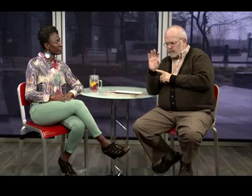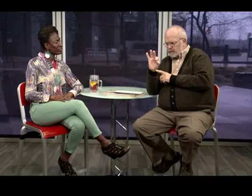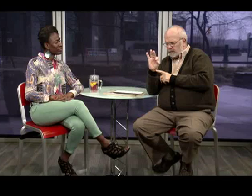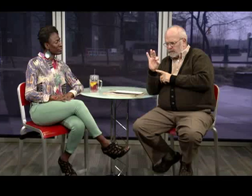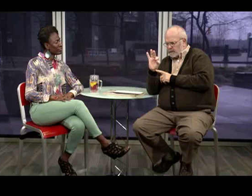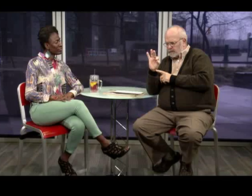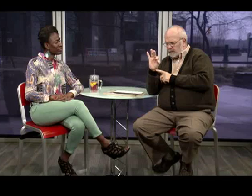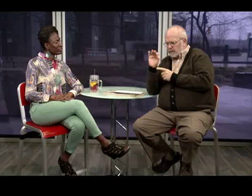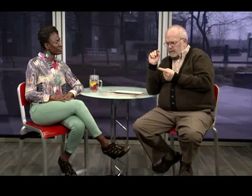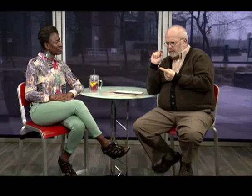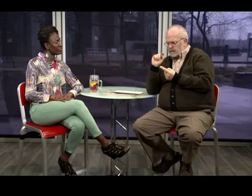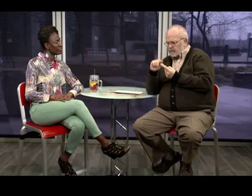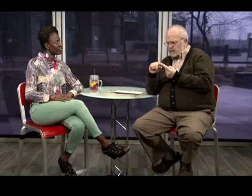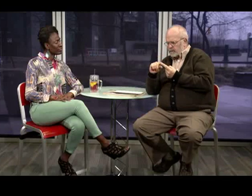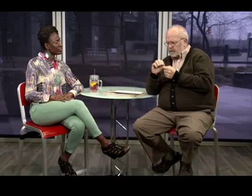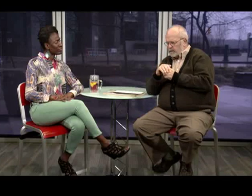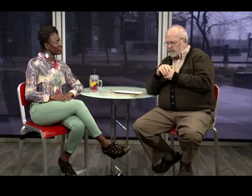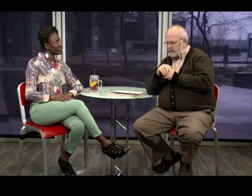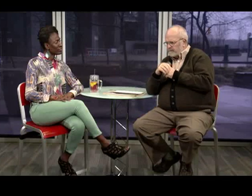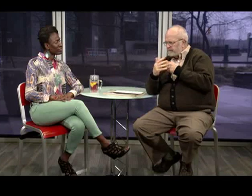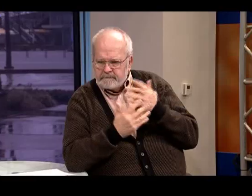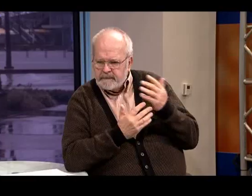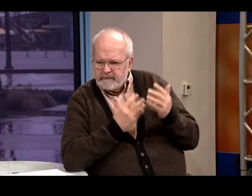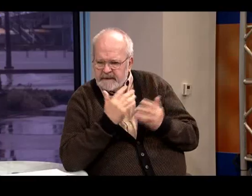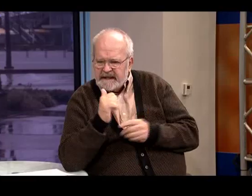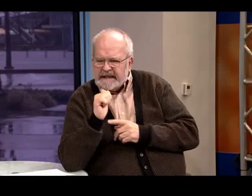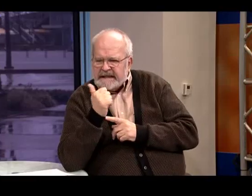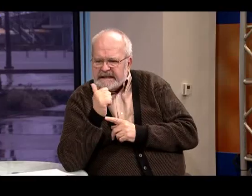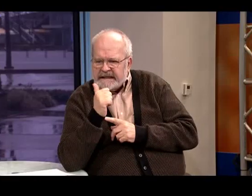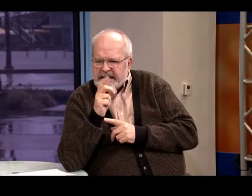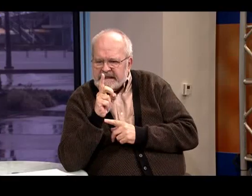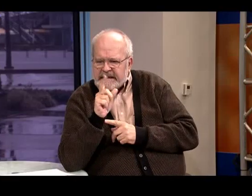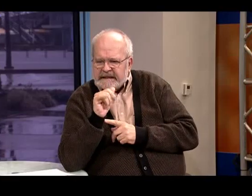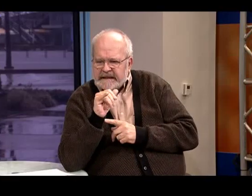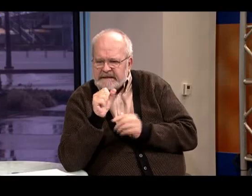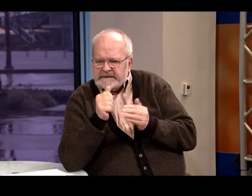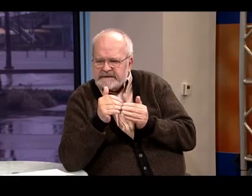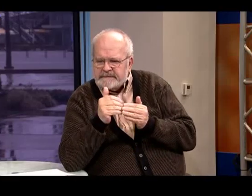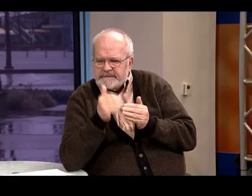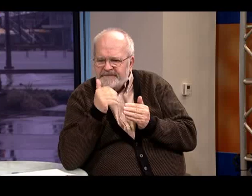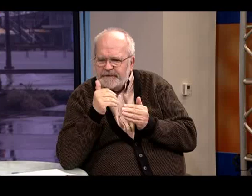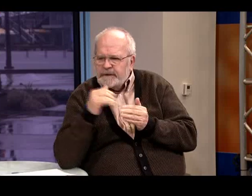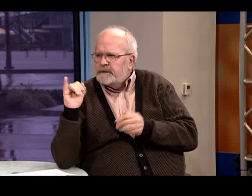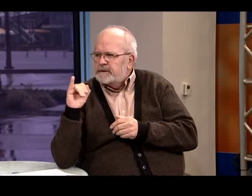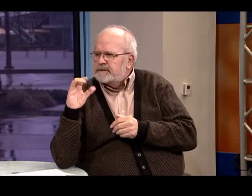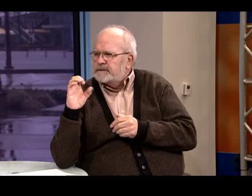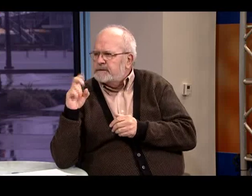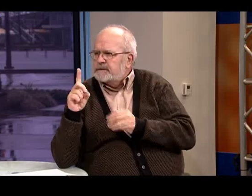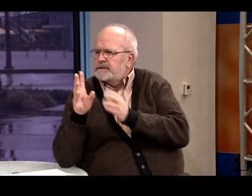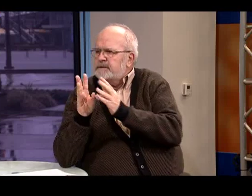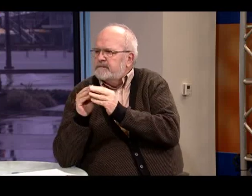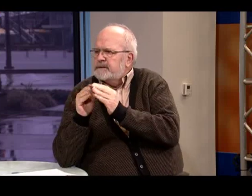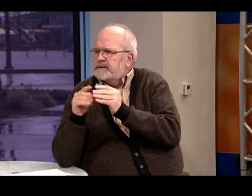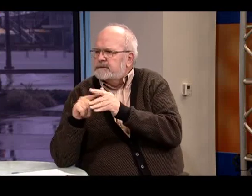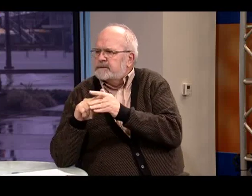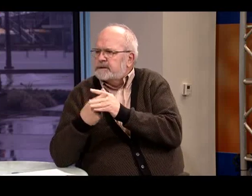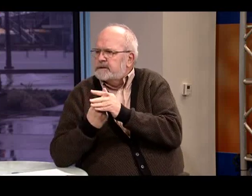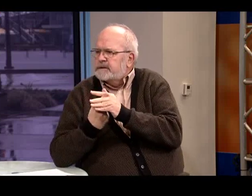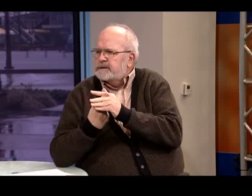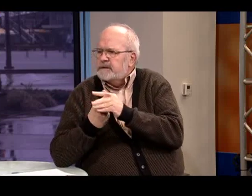probably September 2009, and we worked on it till probably 10 days before the Congress was scheduled